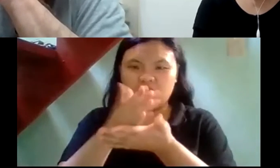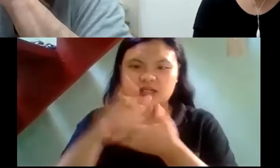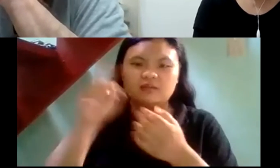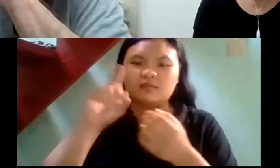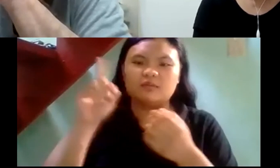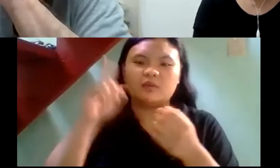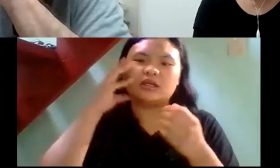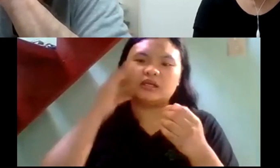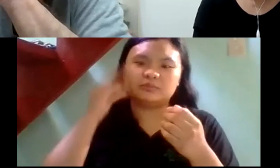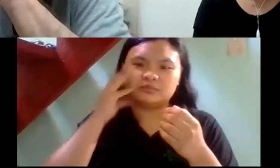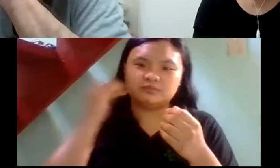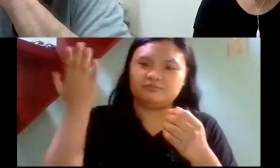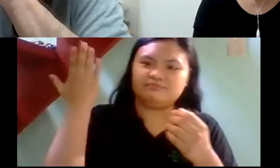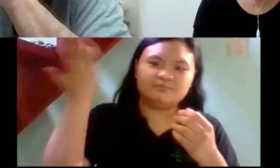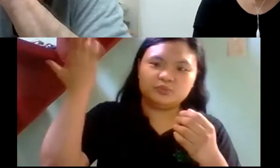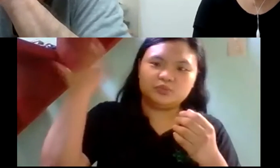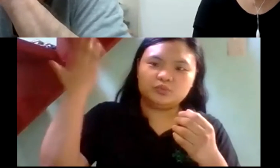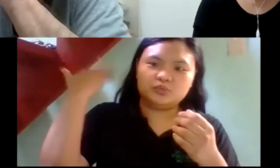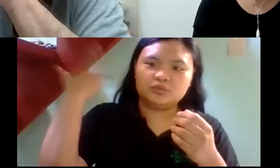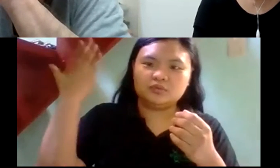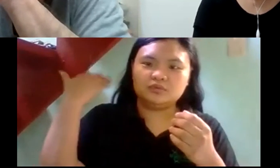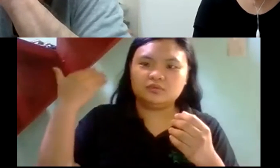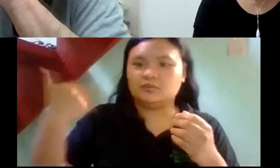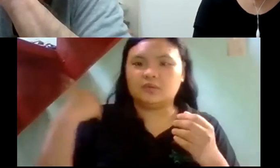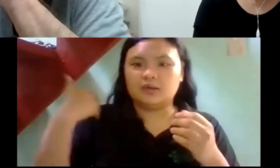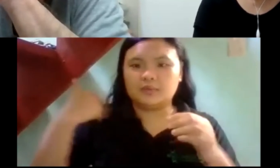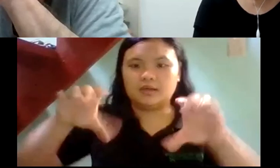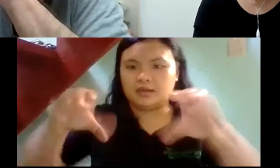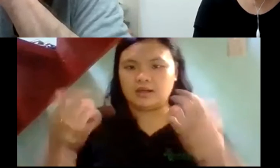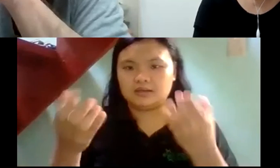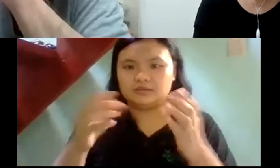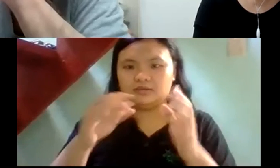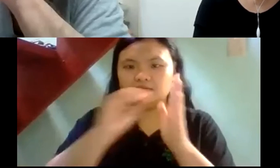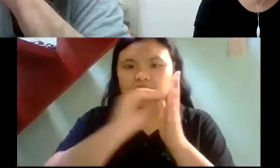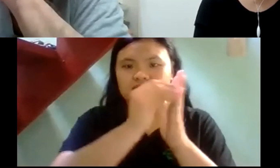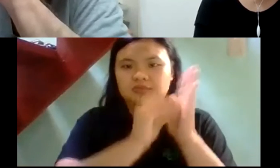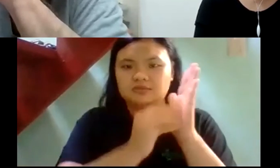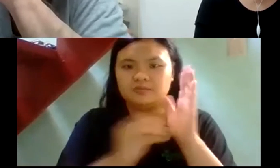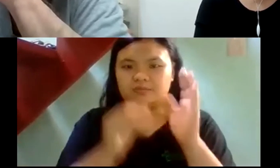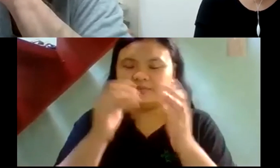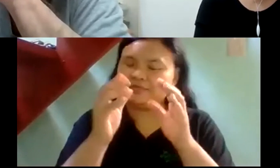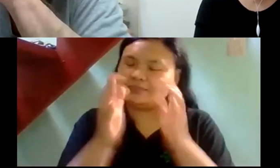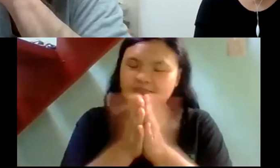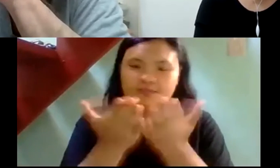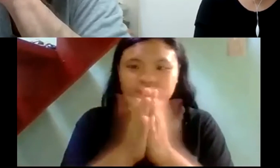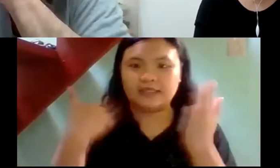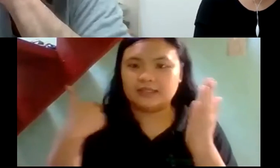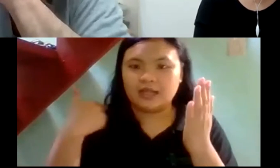Maybe we could just share what our experiences